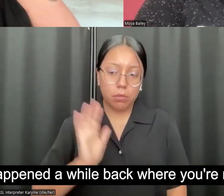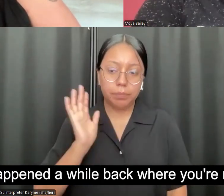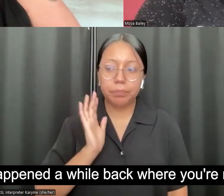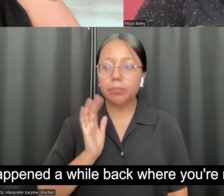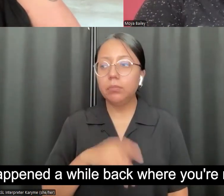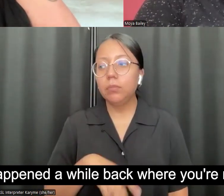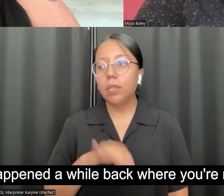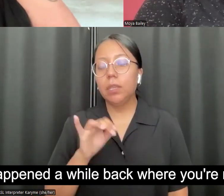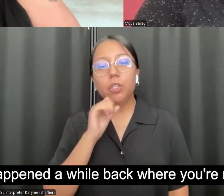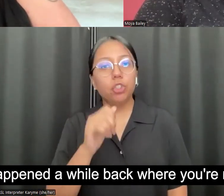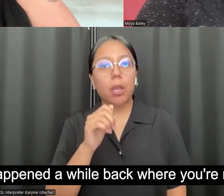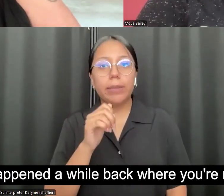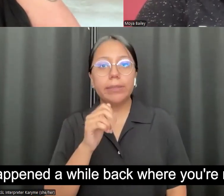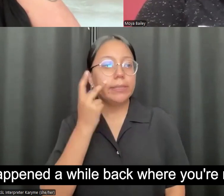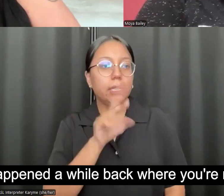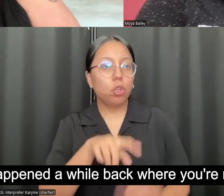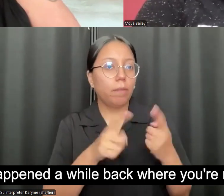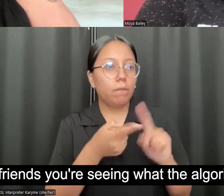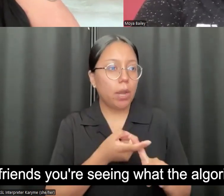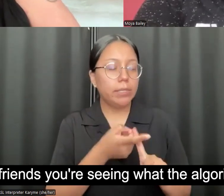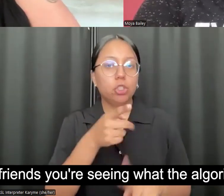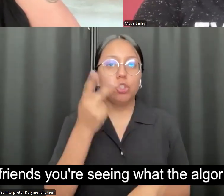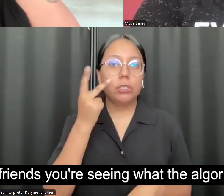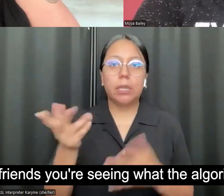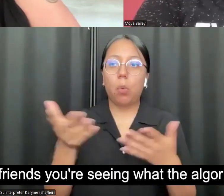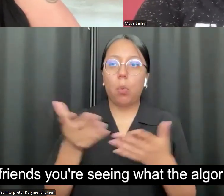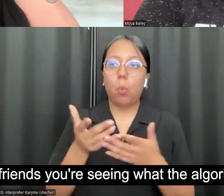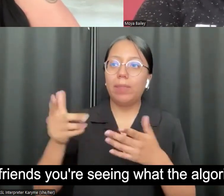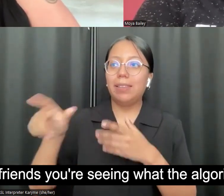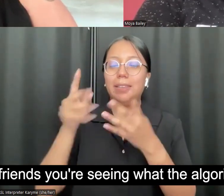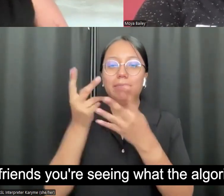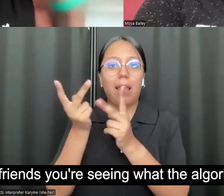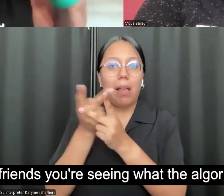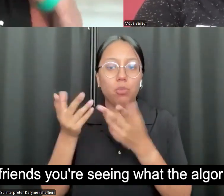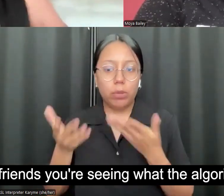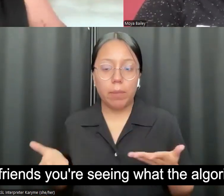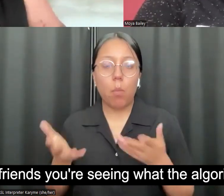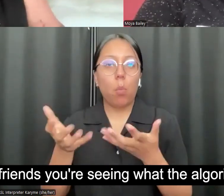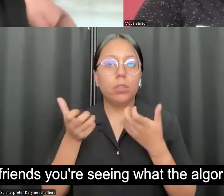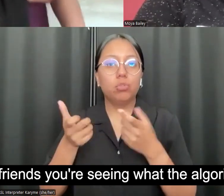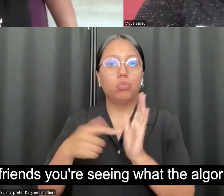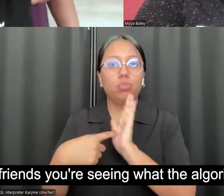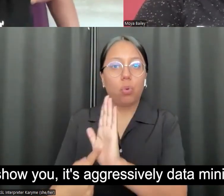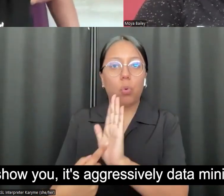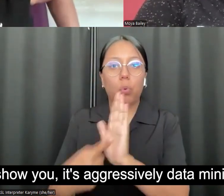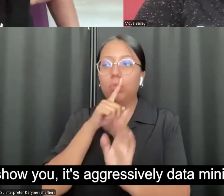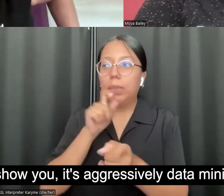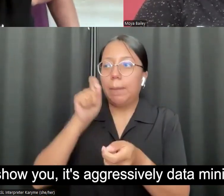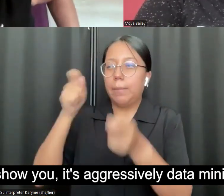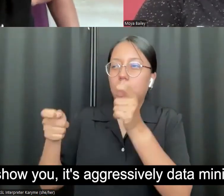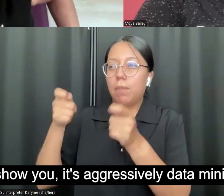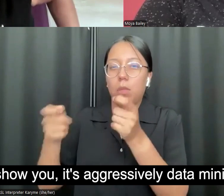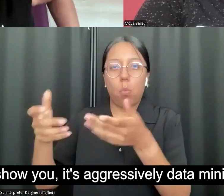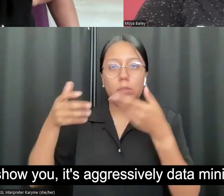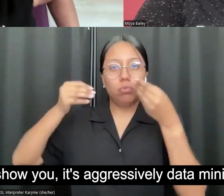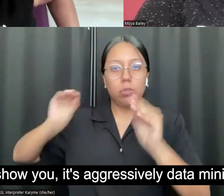you're seeing what the algorithm wants to show you. And it's really doing mind control and manipulation. And it's also trying to sell yourself and just aggressively data mining